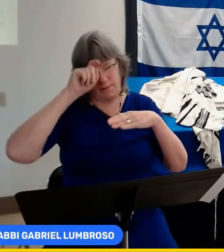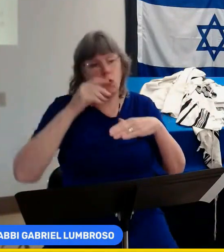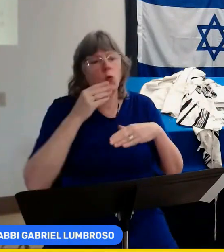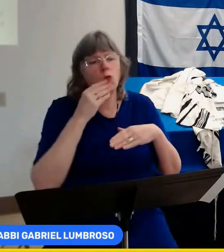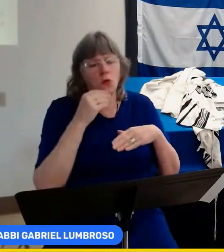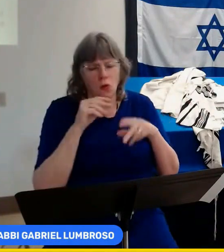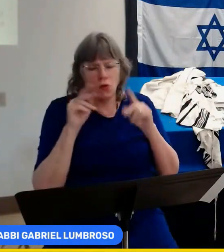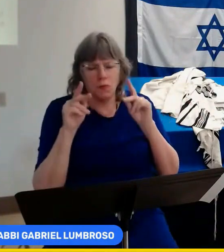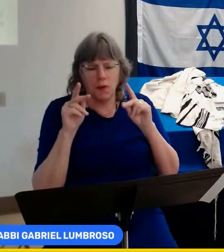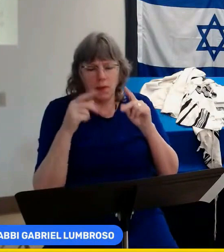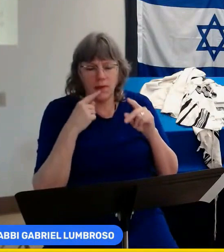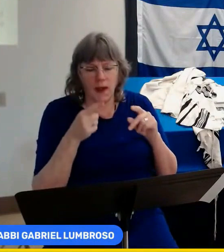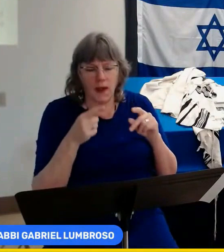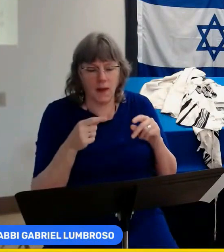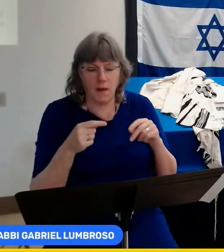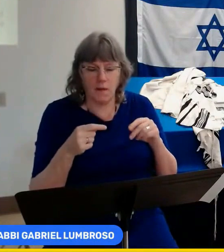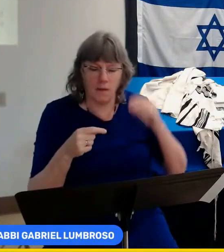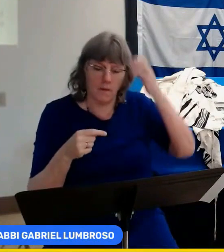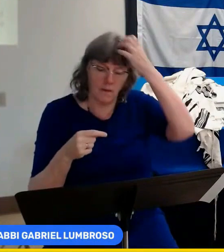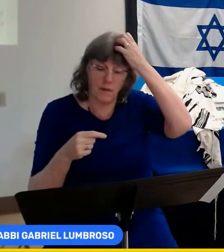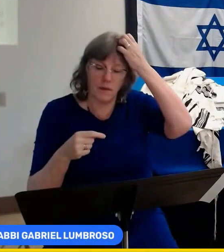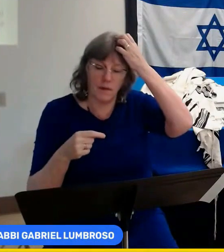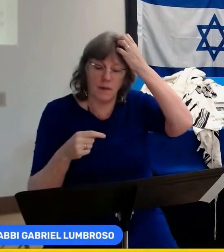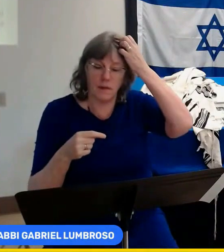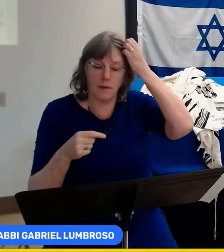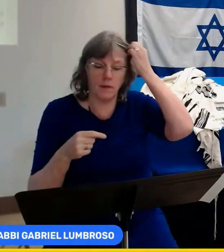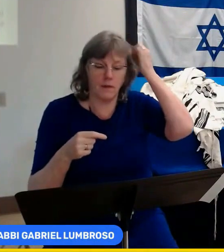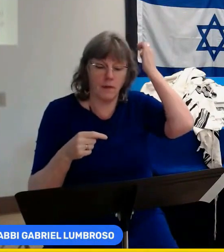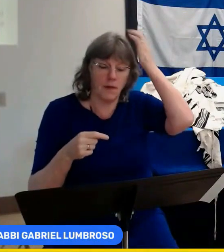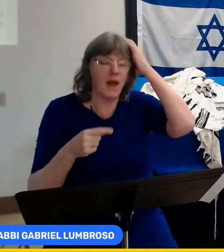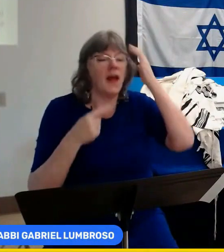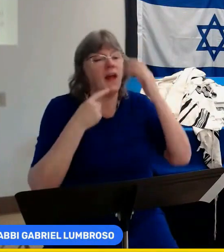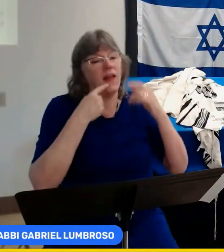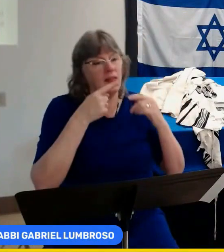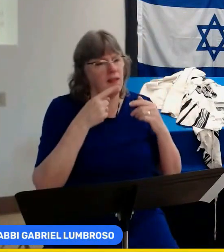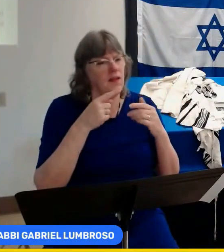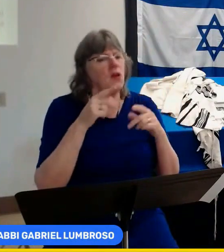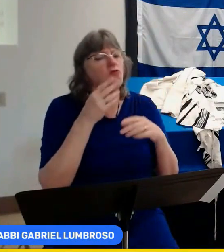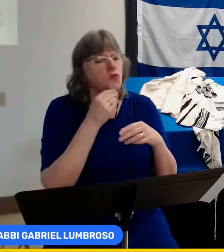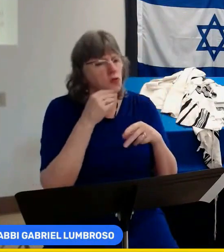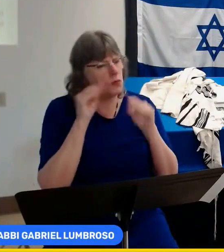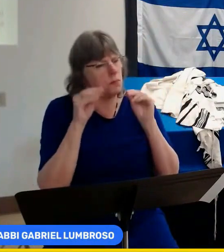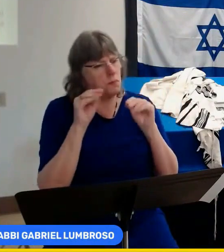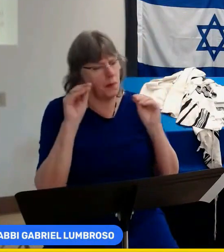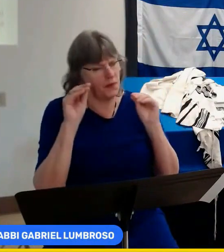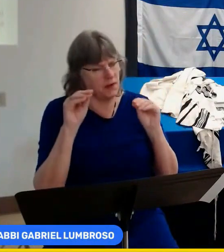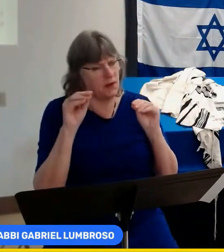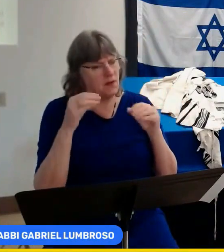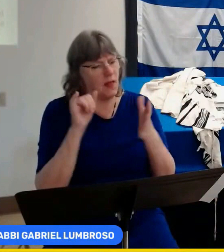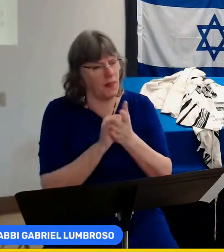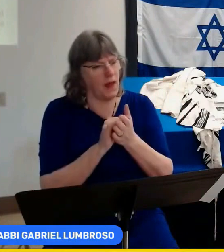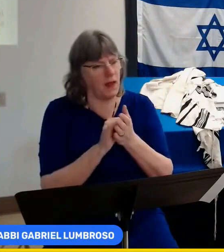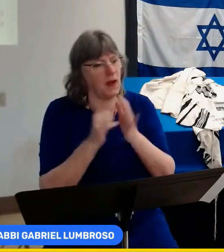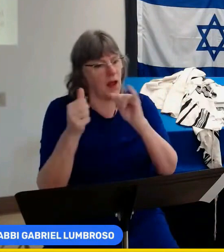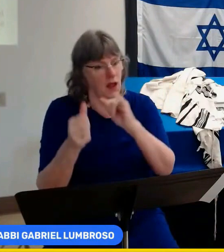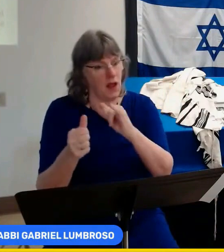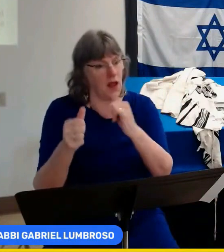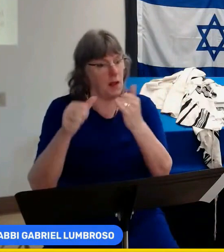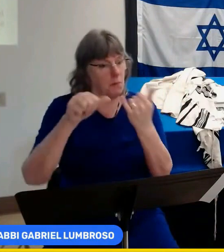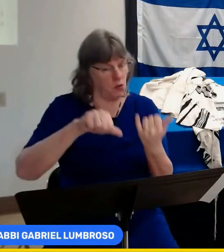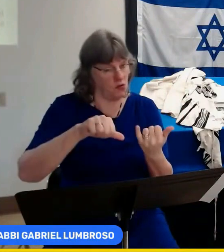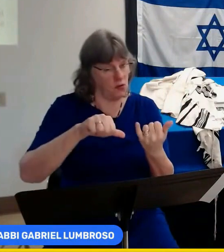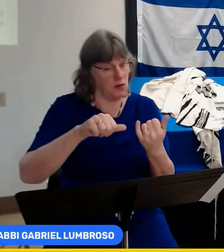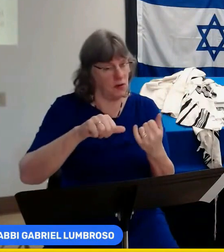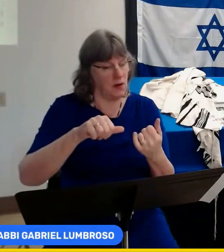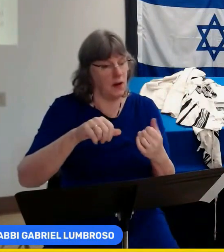Jewish sages have equated the Levitical ritual of immersion / baptism to the idea of being